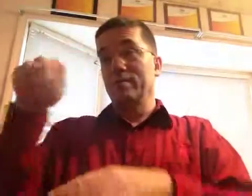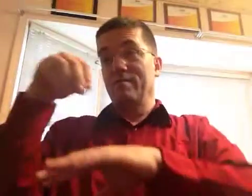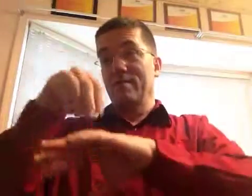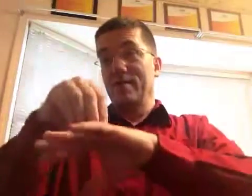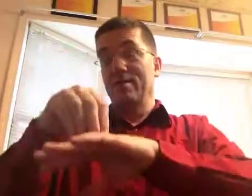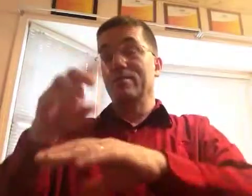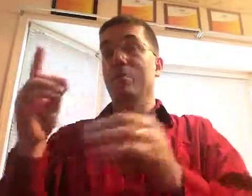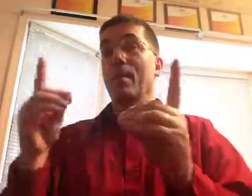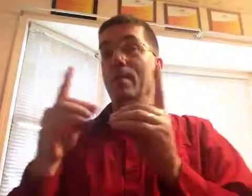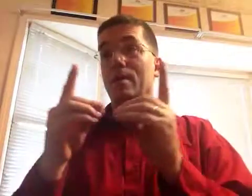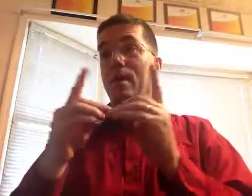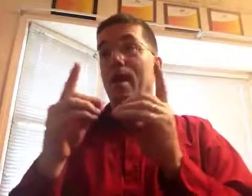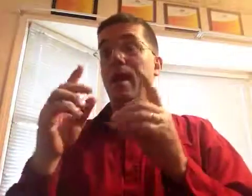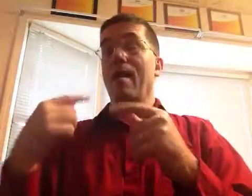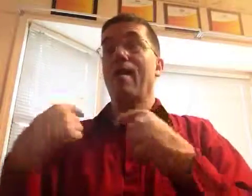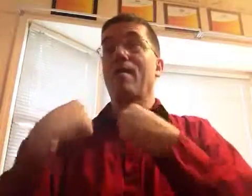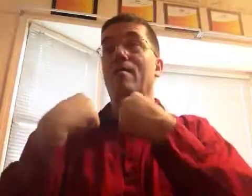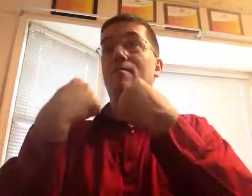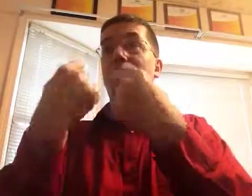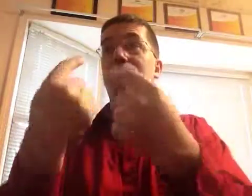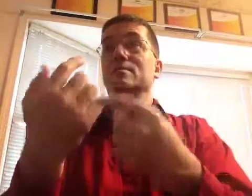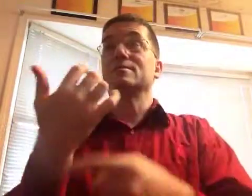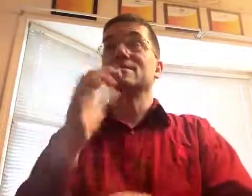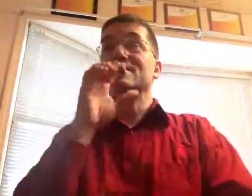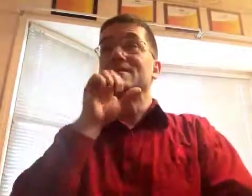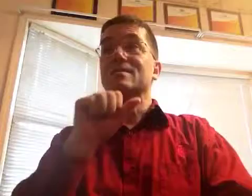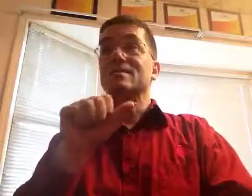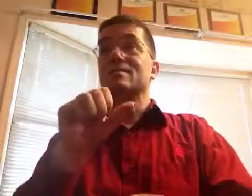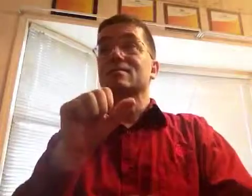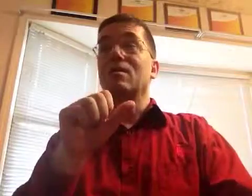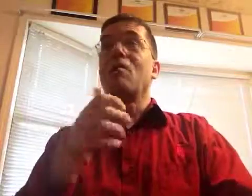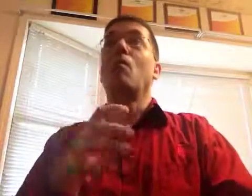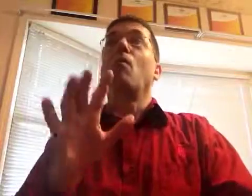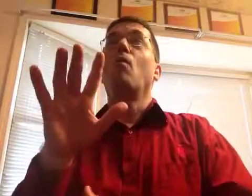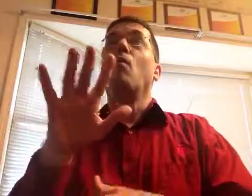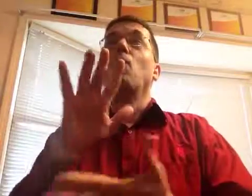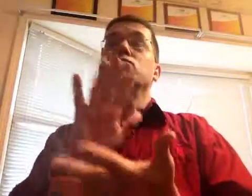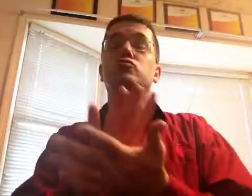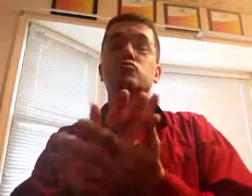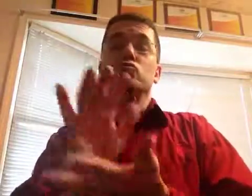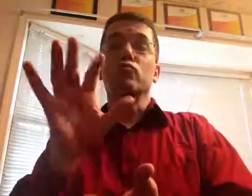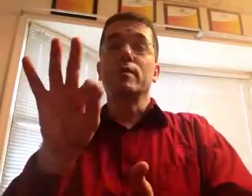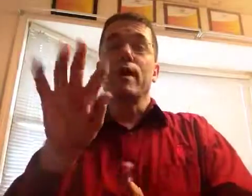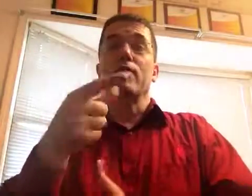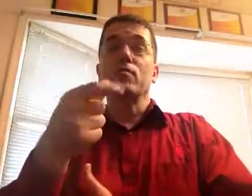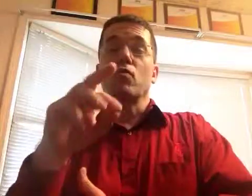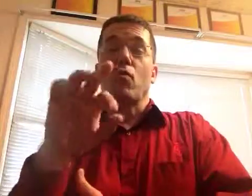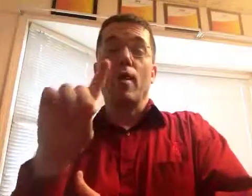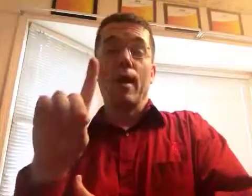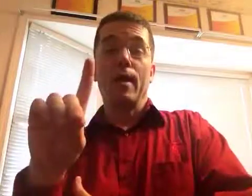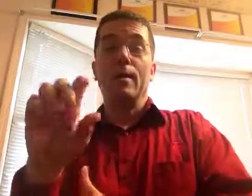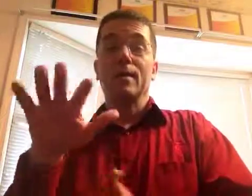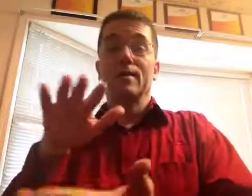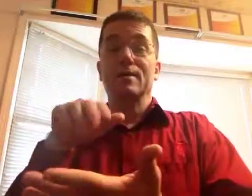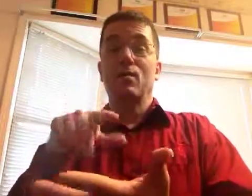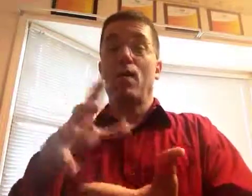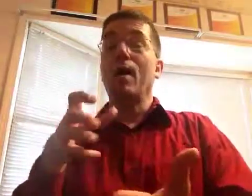each other and nobody else since ninth grade in high school, want to get married in May. And